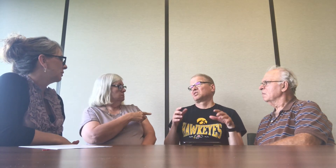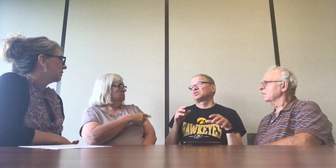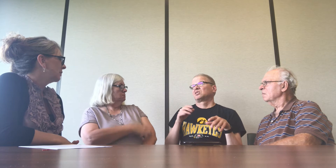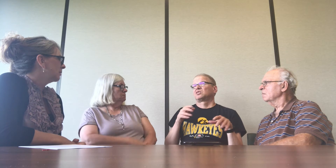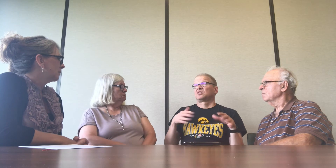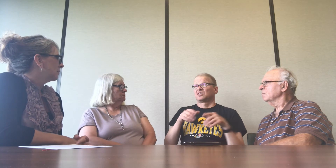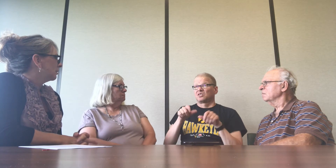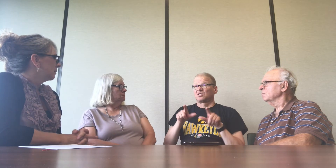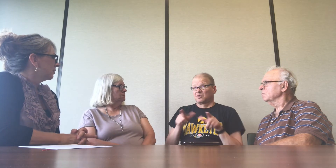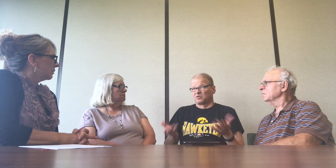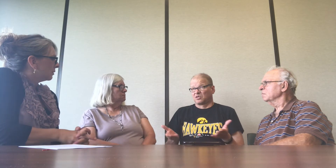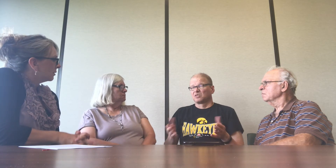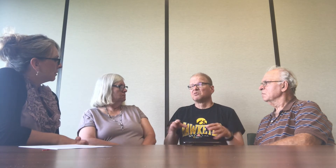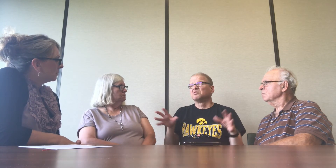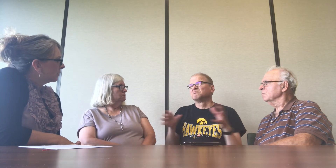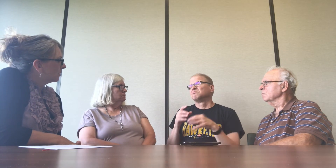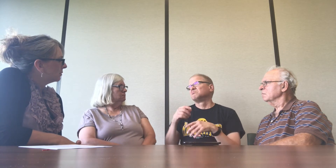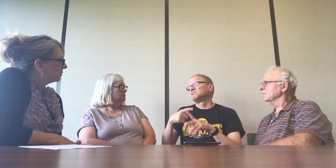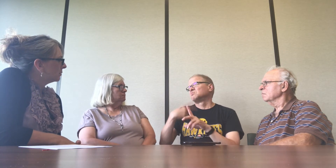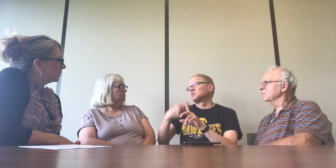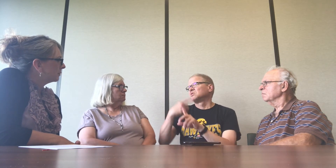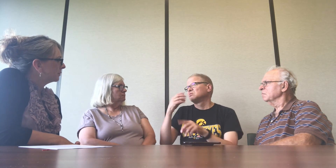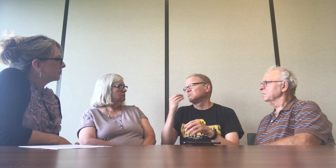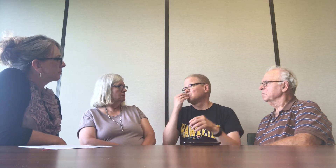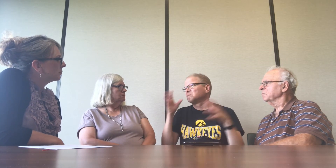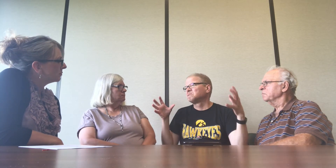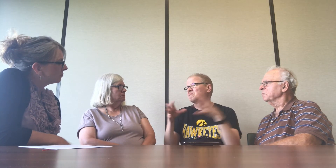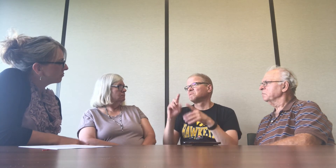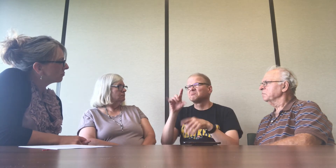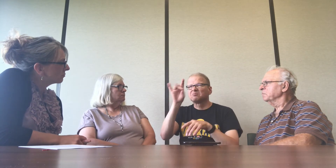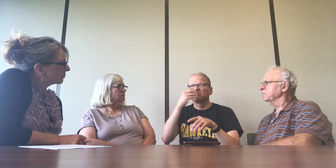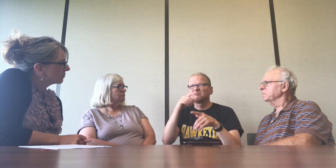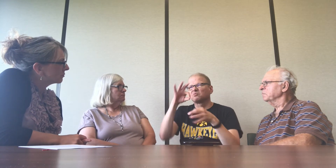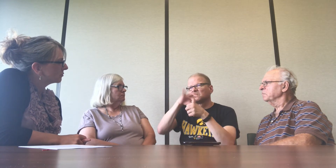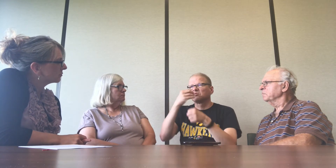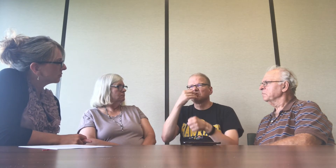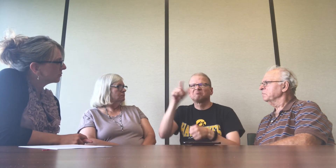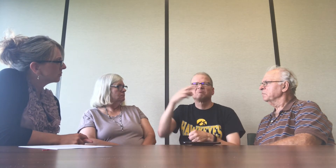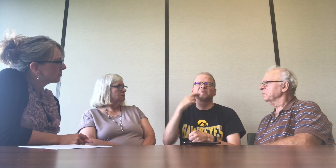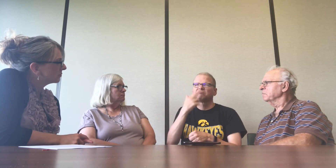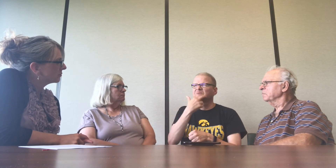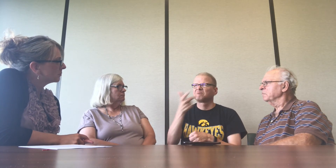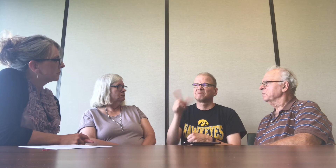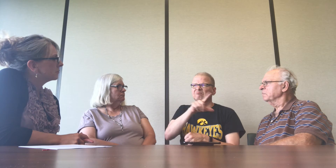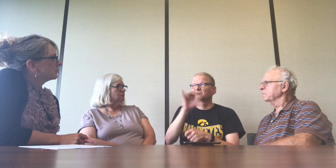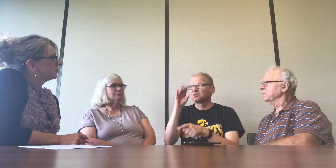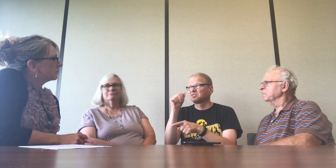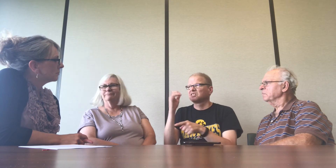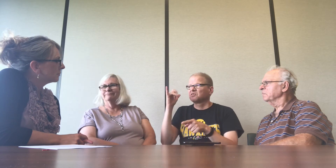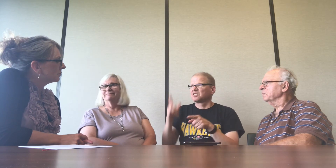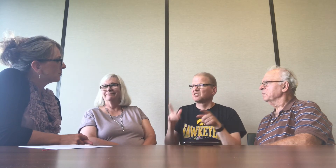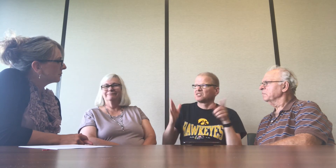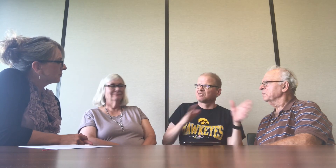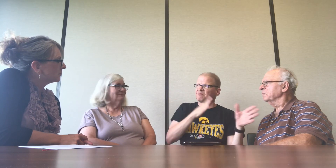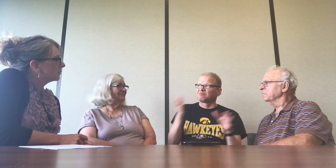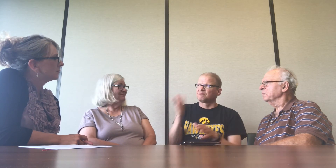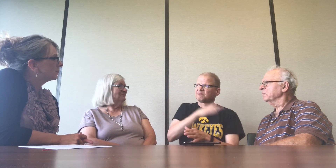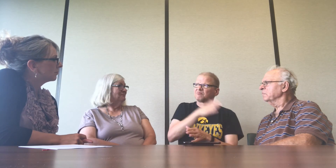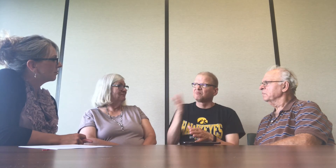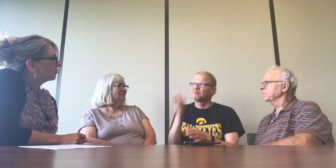Albert, locally here we meet monthly to get together and eat. We alternate between a meeting